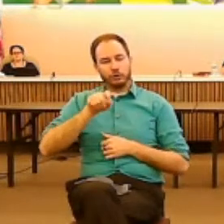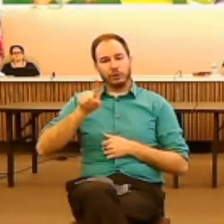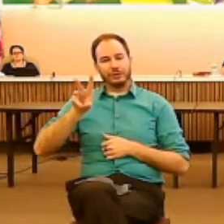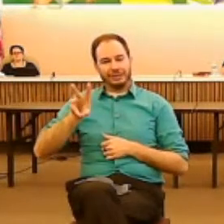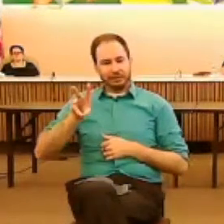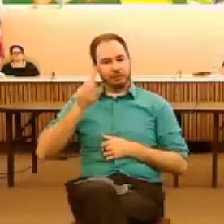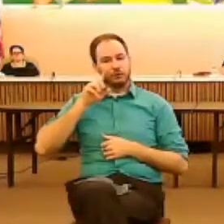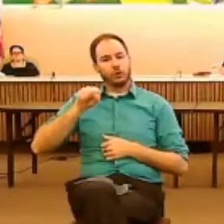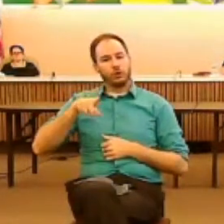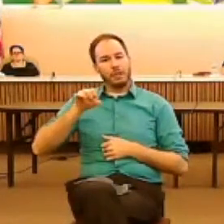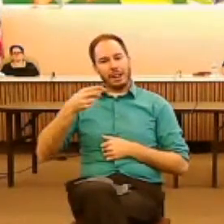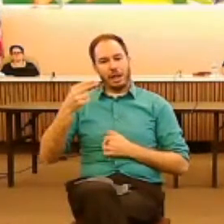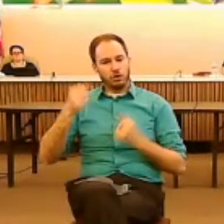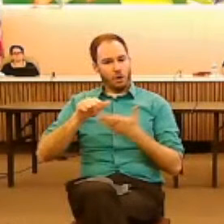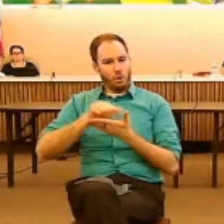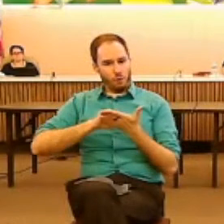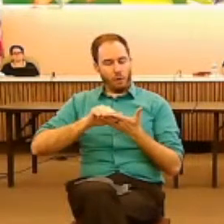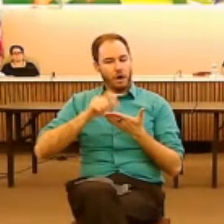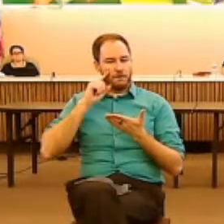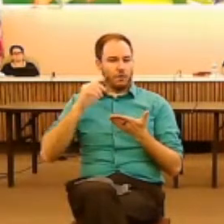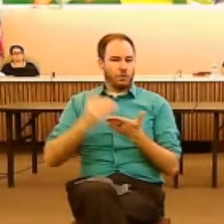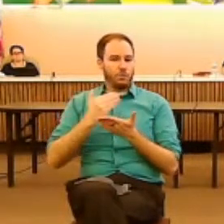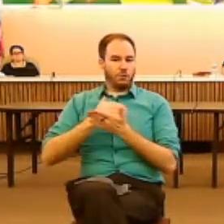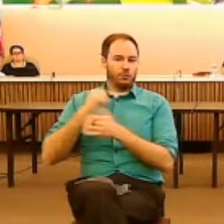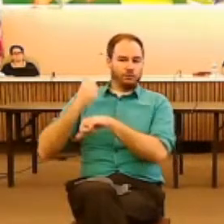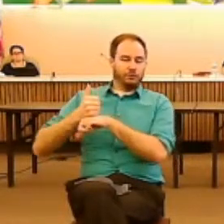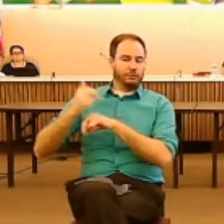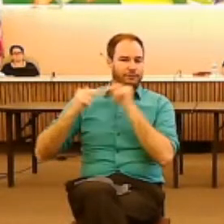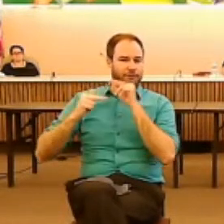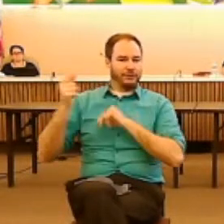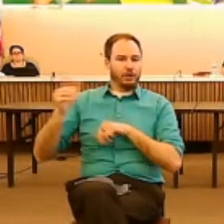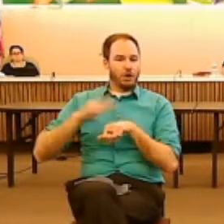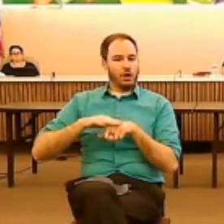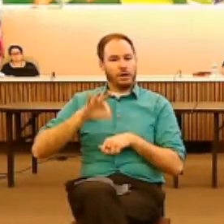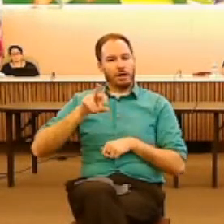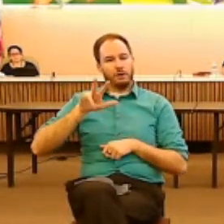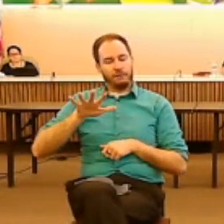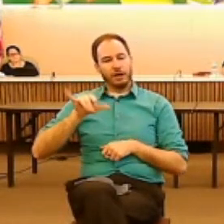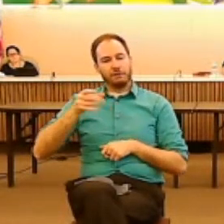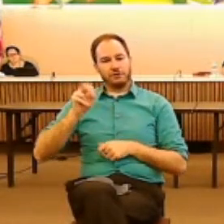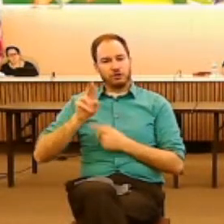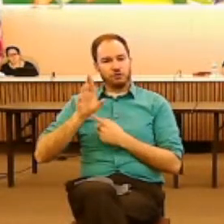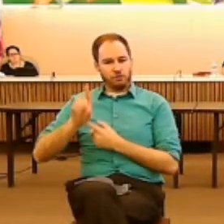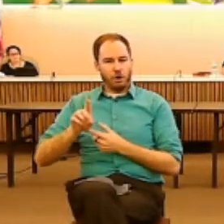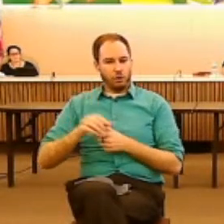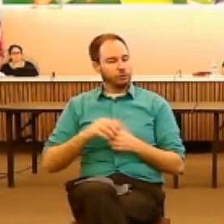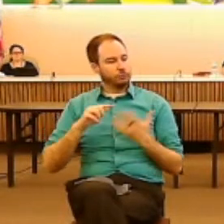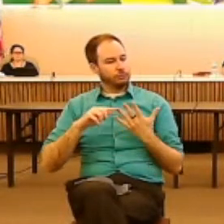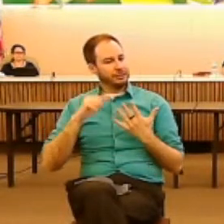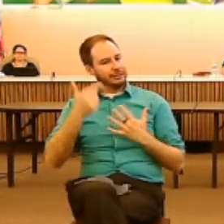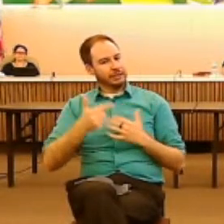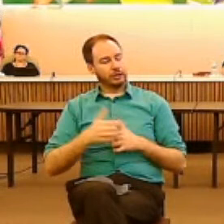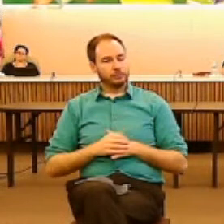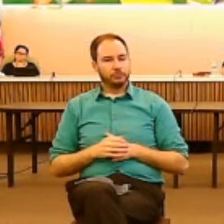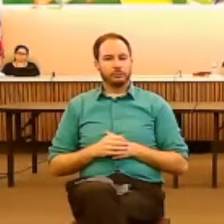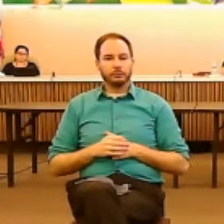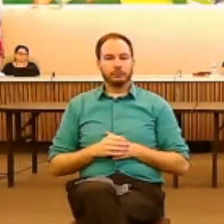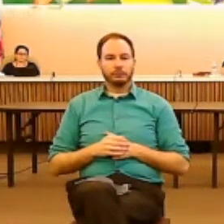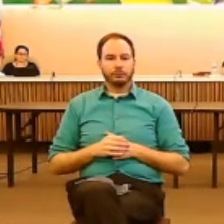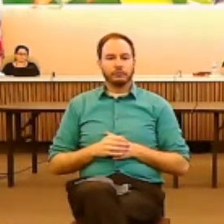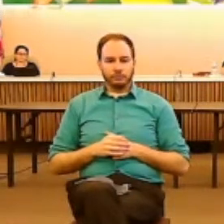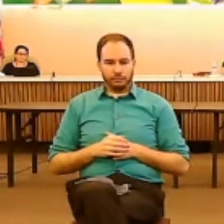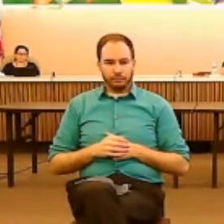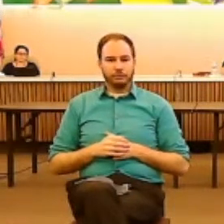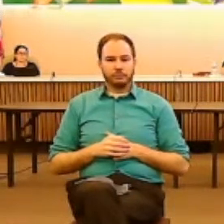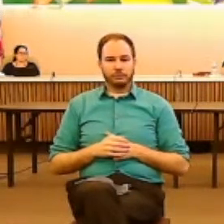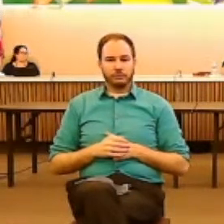2022-16 for Splash Car Wash for a new car wash facility at 935 Jefferson Road. Second. I got it off